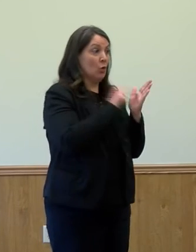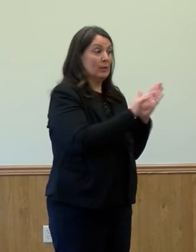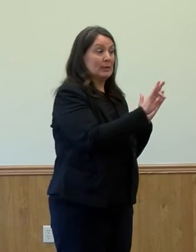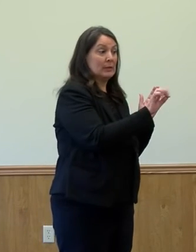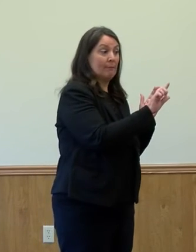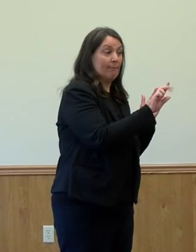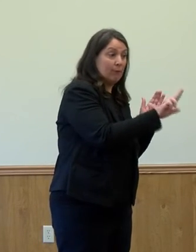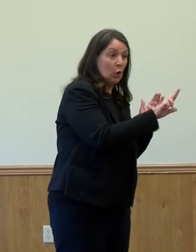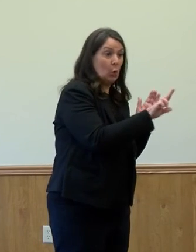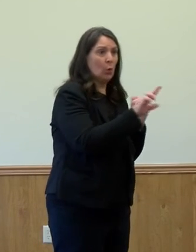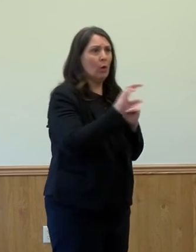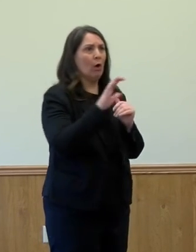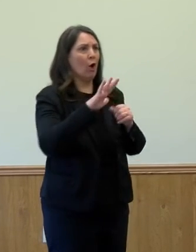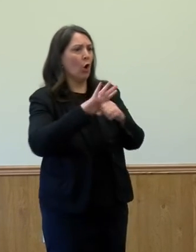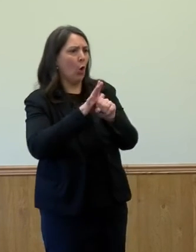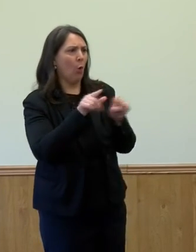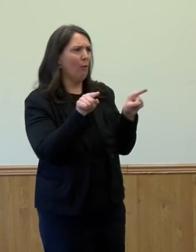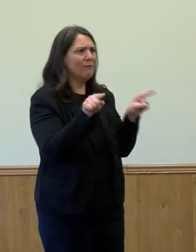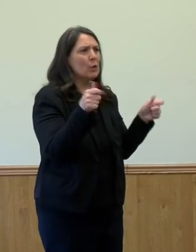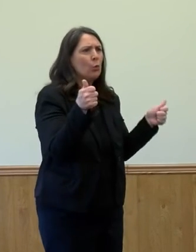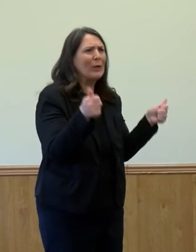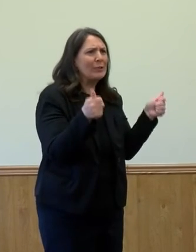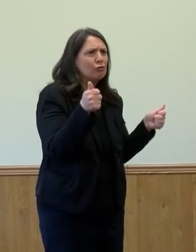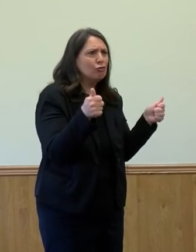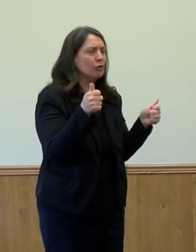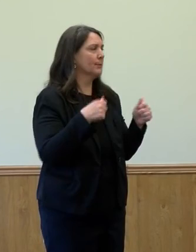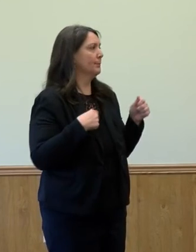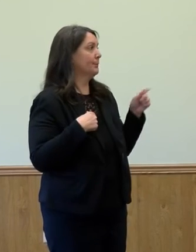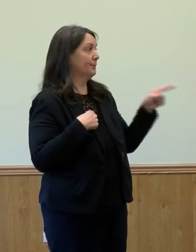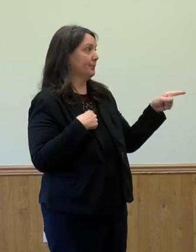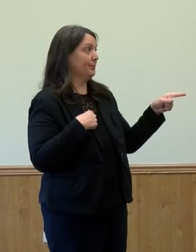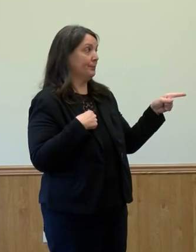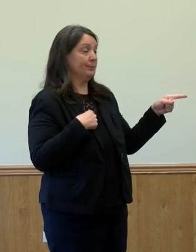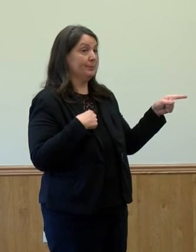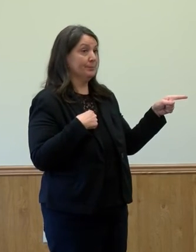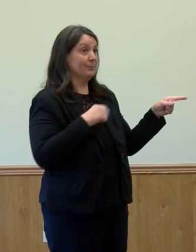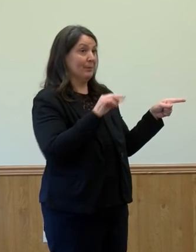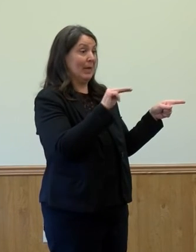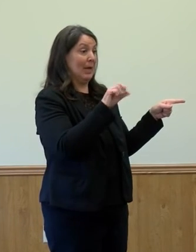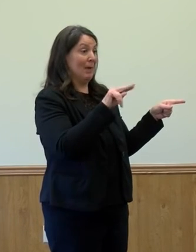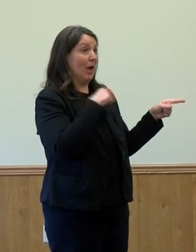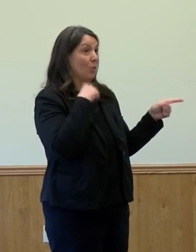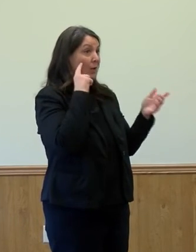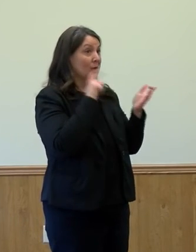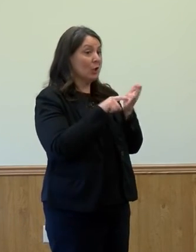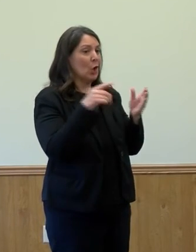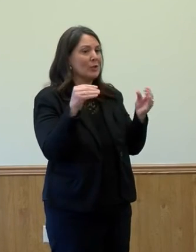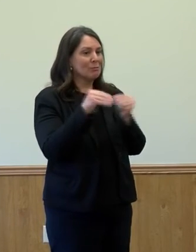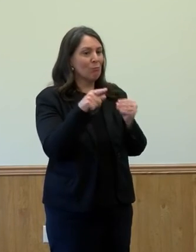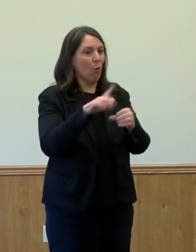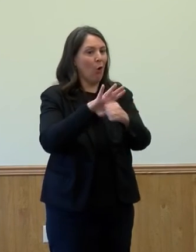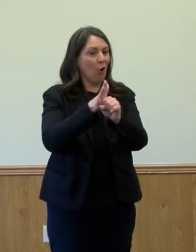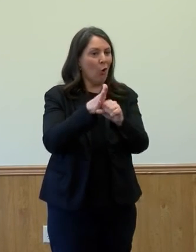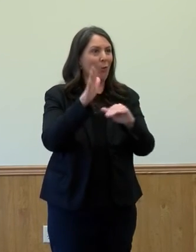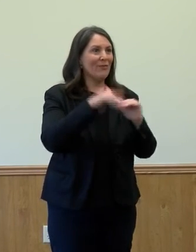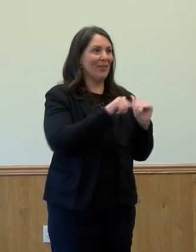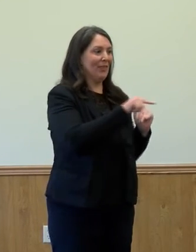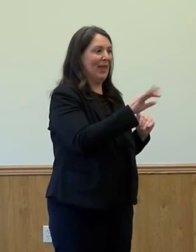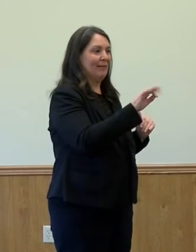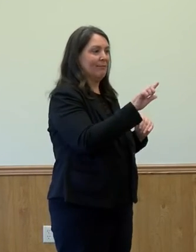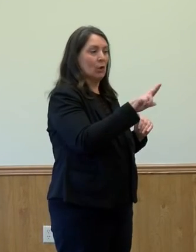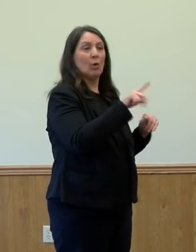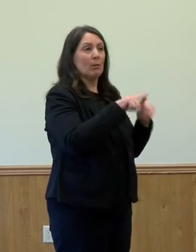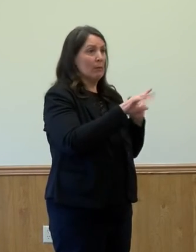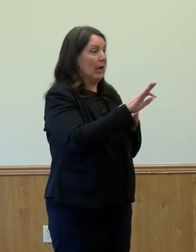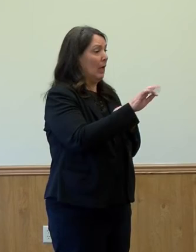cases than COVID, or is it COVID over flu? Right now we're seeing more COVID cases than influenza. But again, flu season,